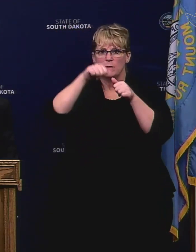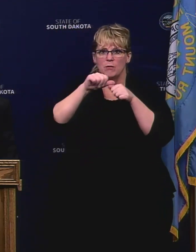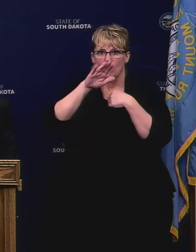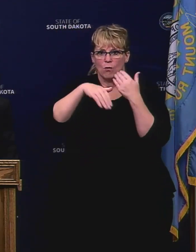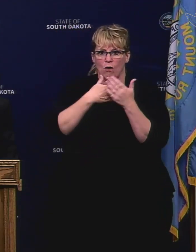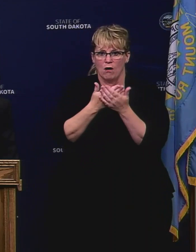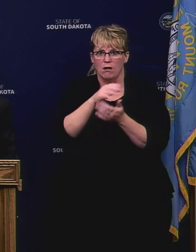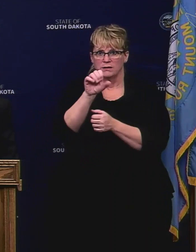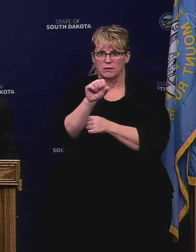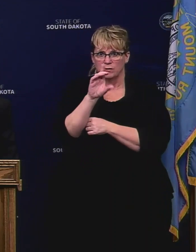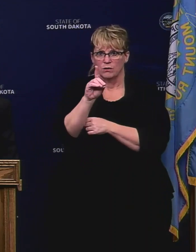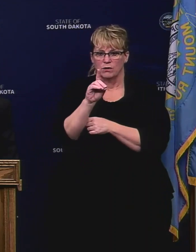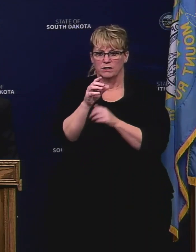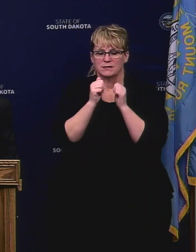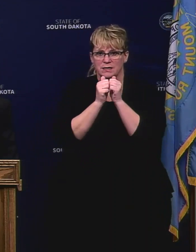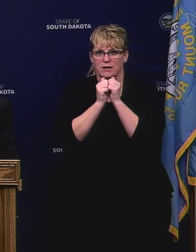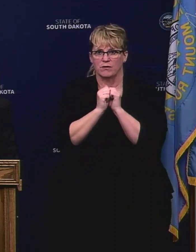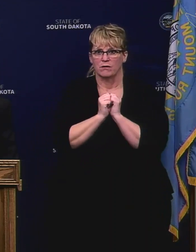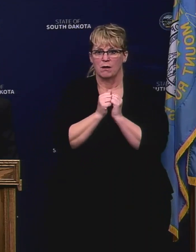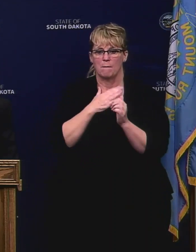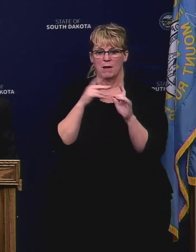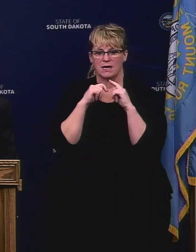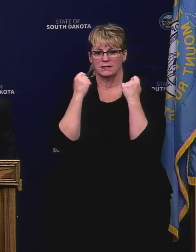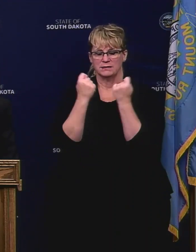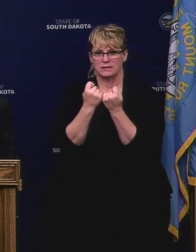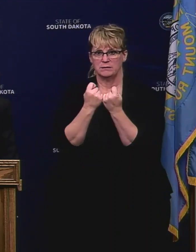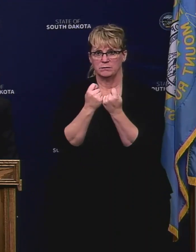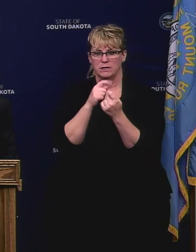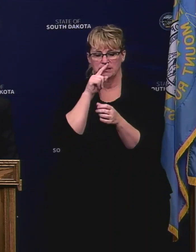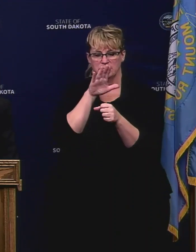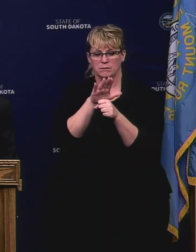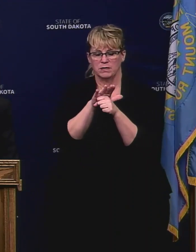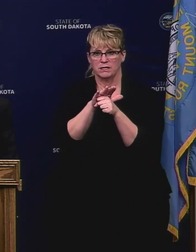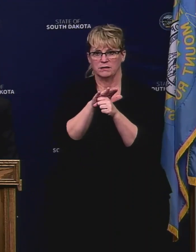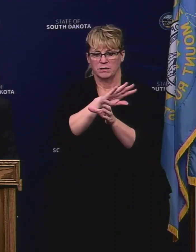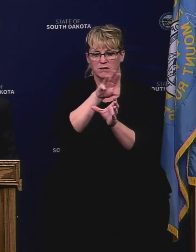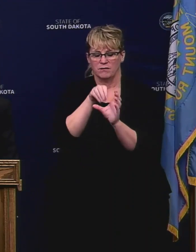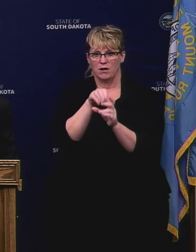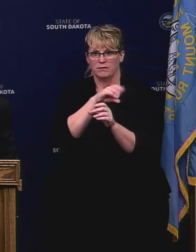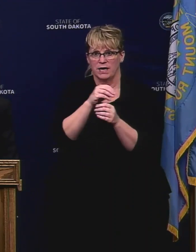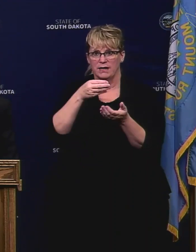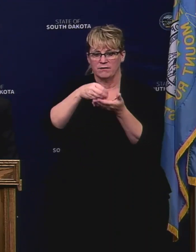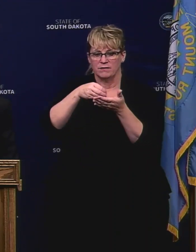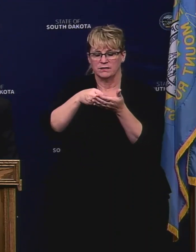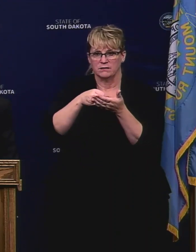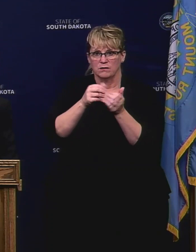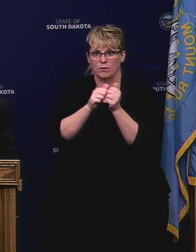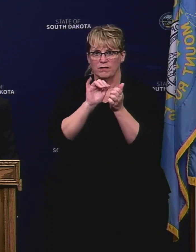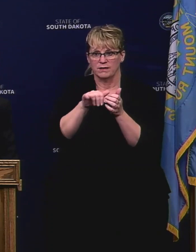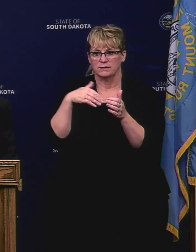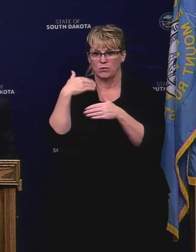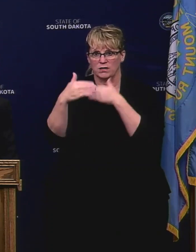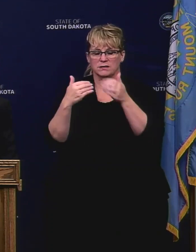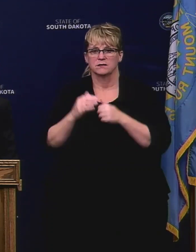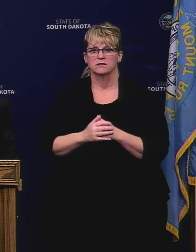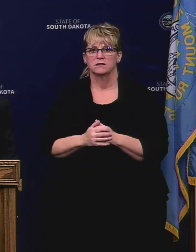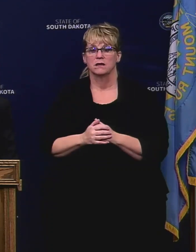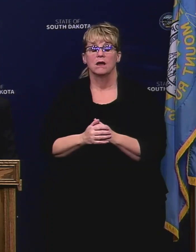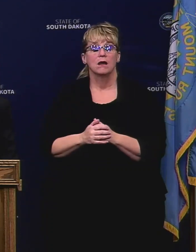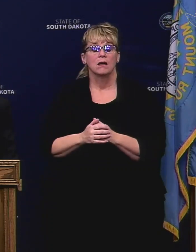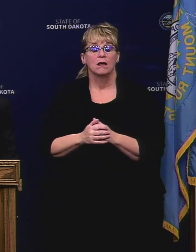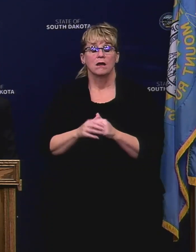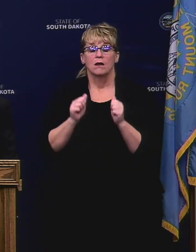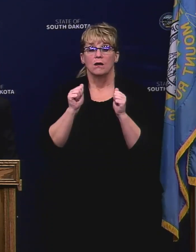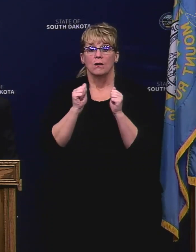together, and my team is committed to fiscal stability as well as transparency in all of this process. With